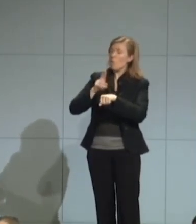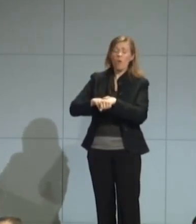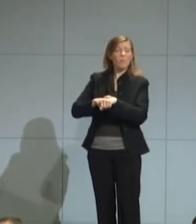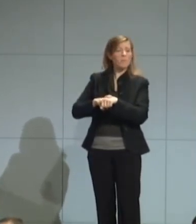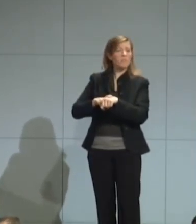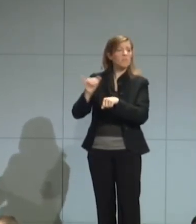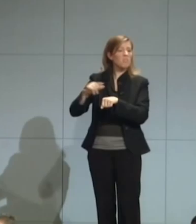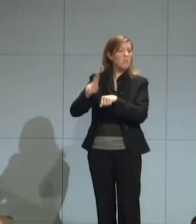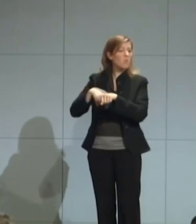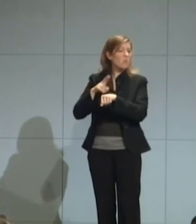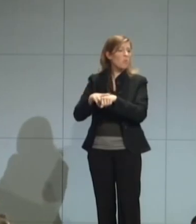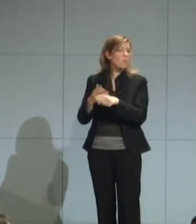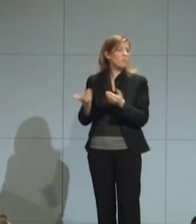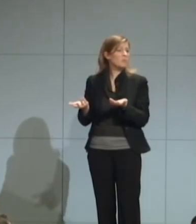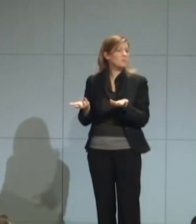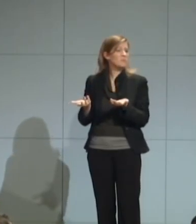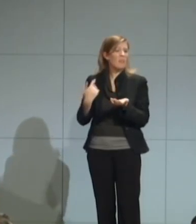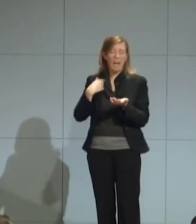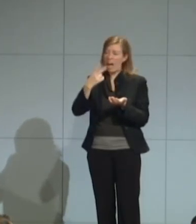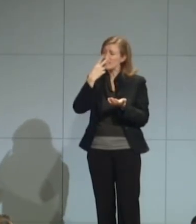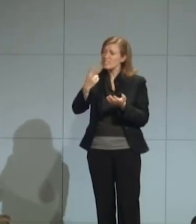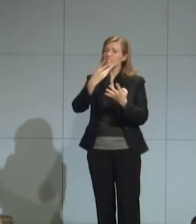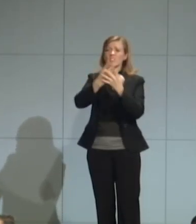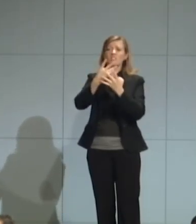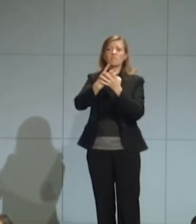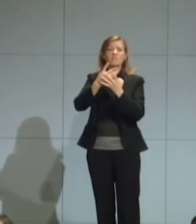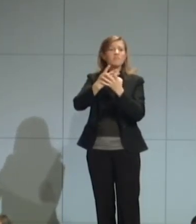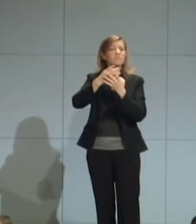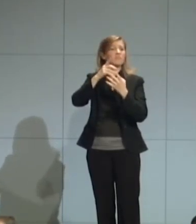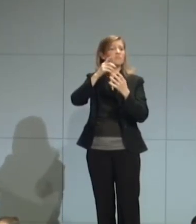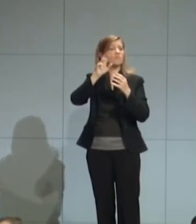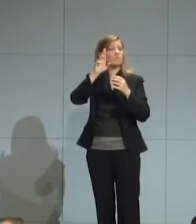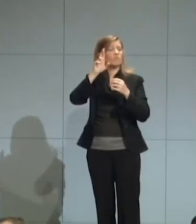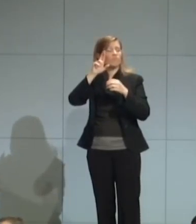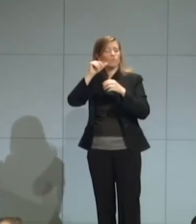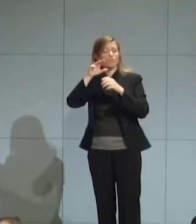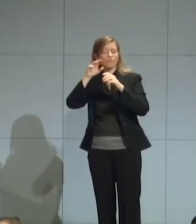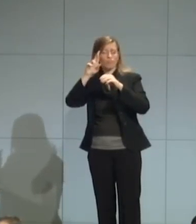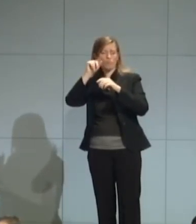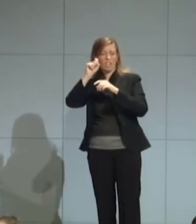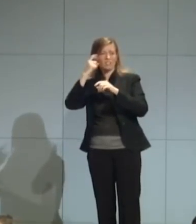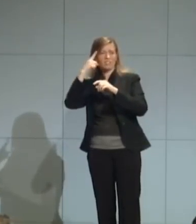large. And so as a result, they had great respect for those African kingdoms. They had great respect for the